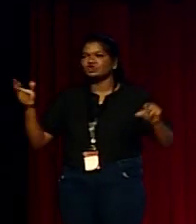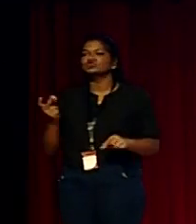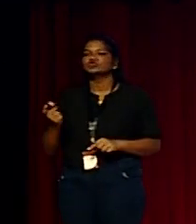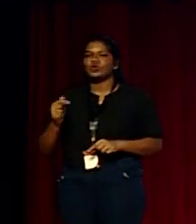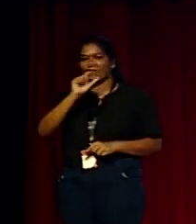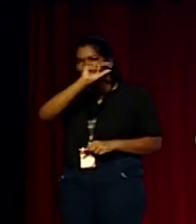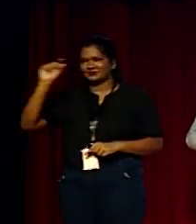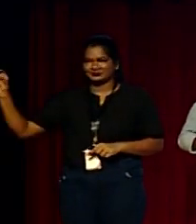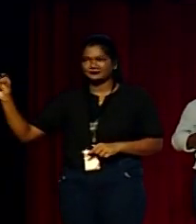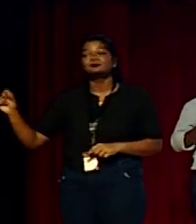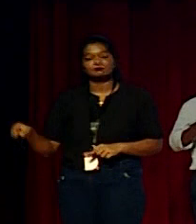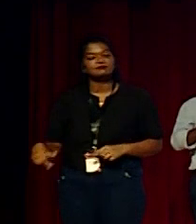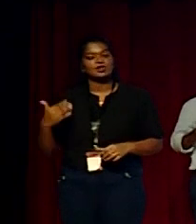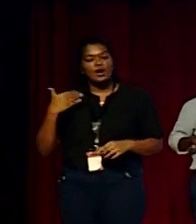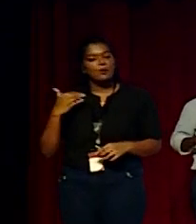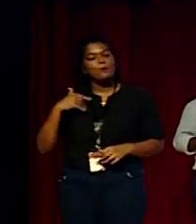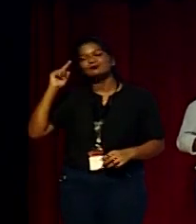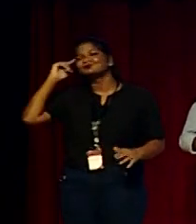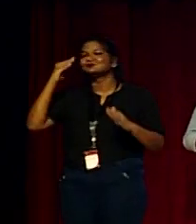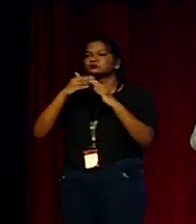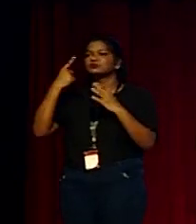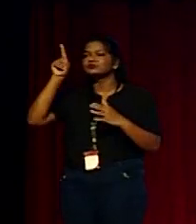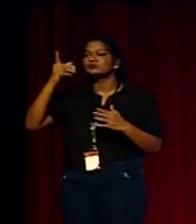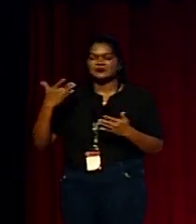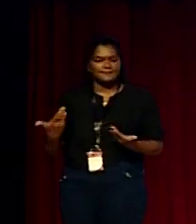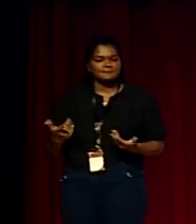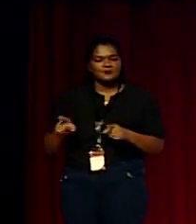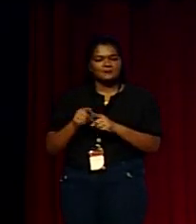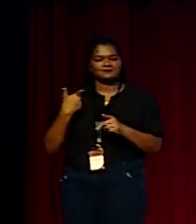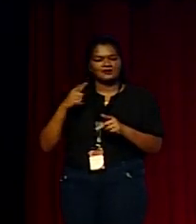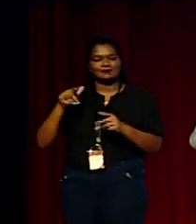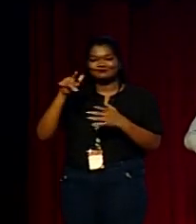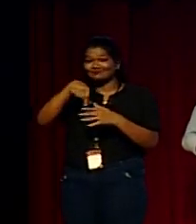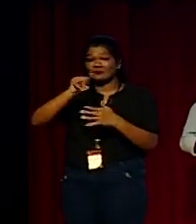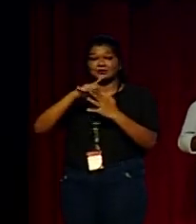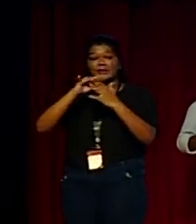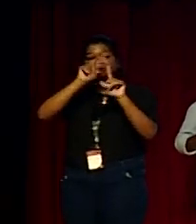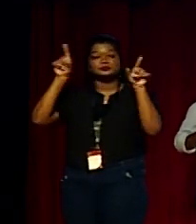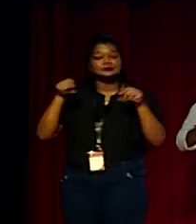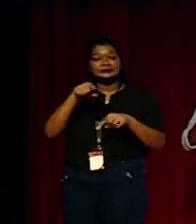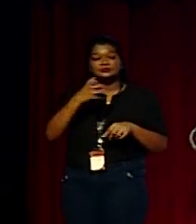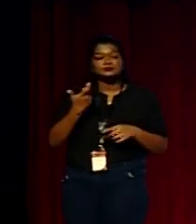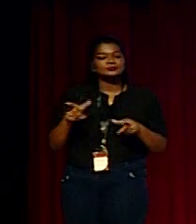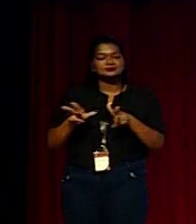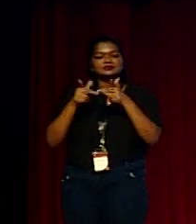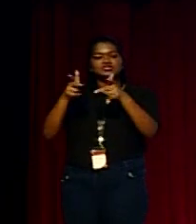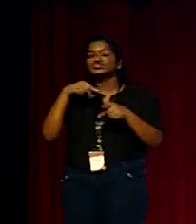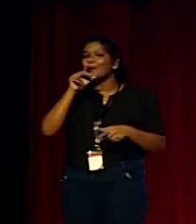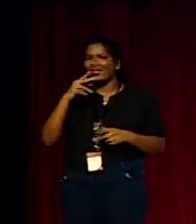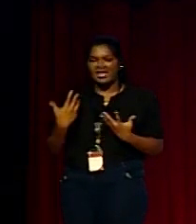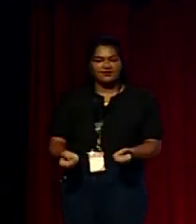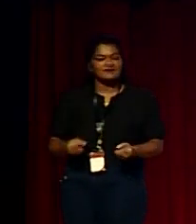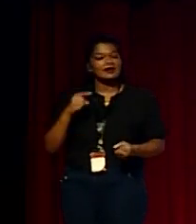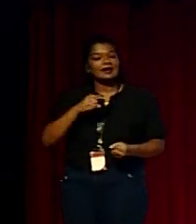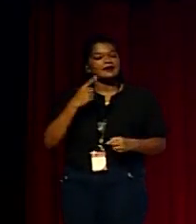speller performance. So our main contribution lies into the speller interface part. So the speller interface starting with the